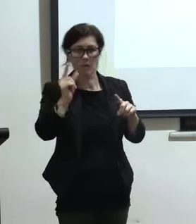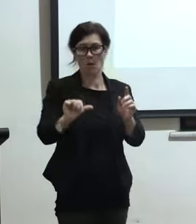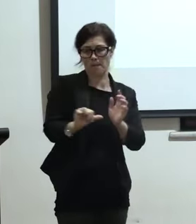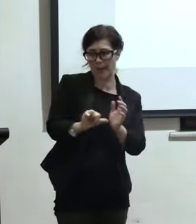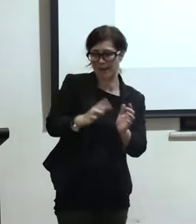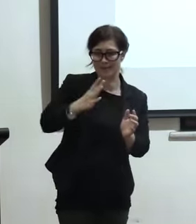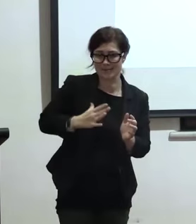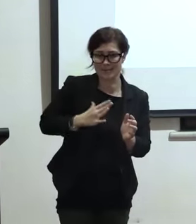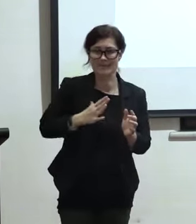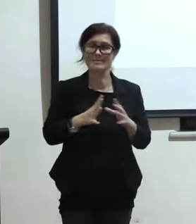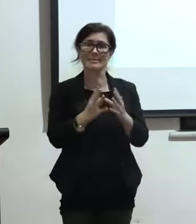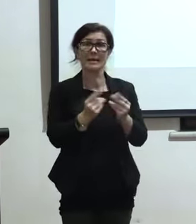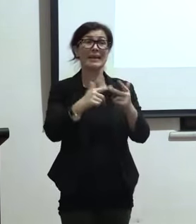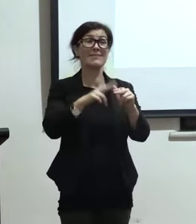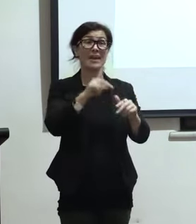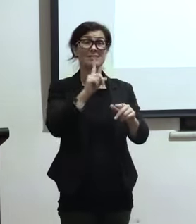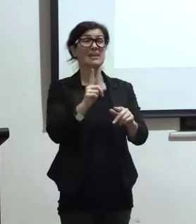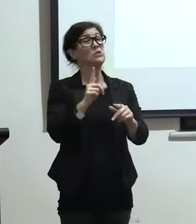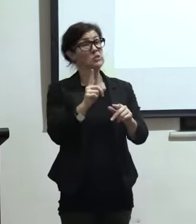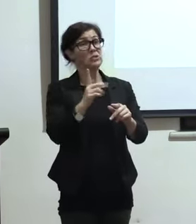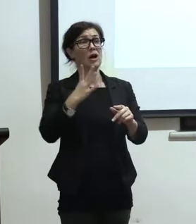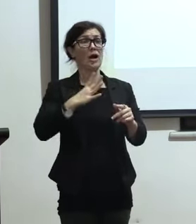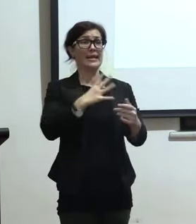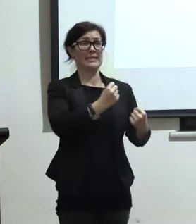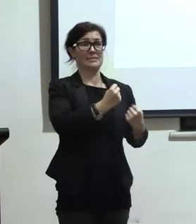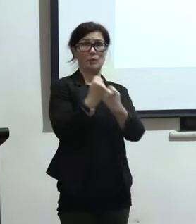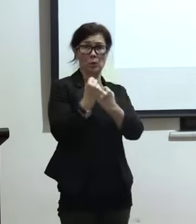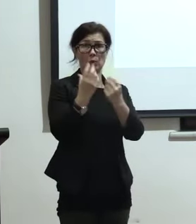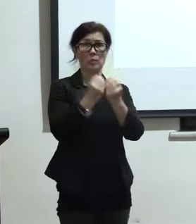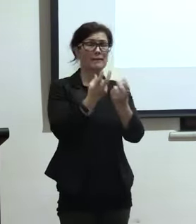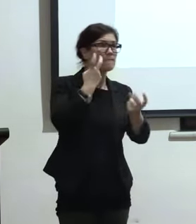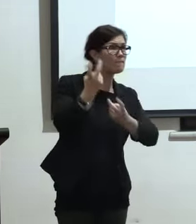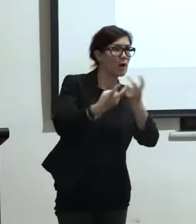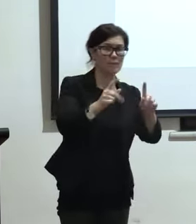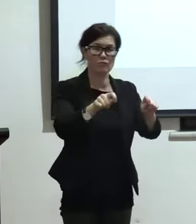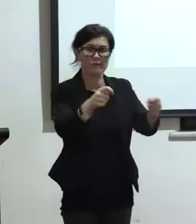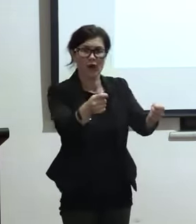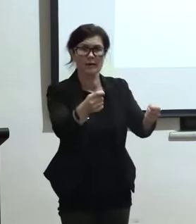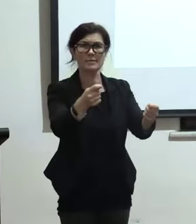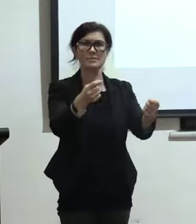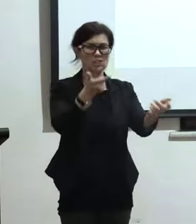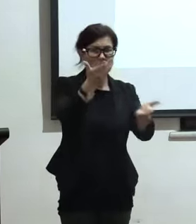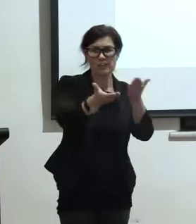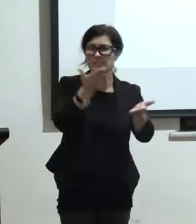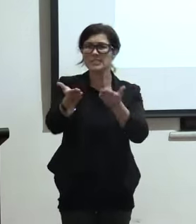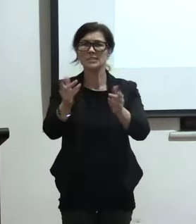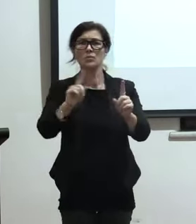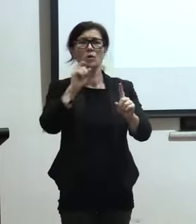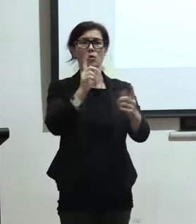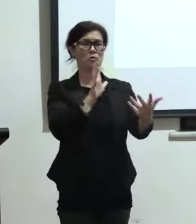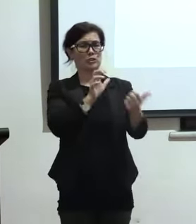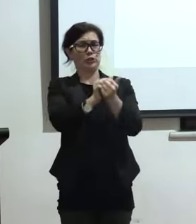they need assistance with actually finding providers, working out what will work well for them, what won't work well for